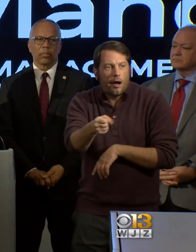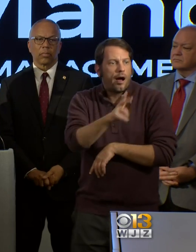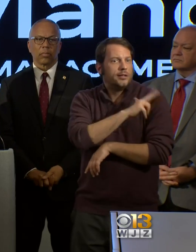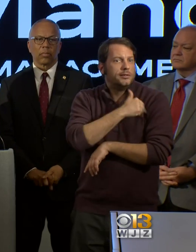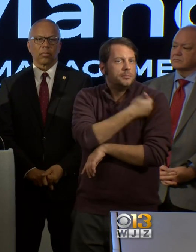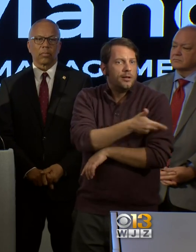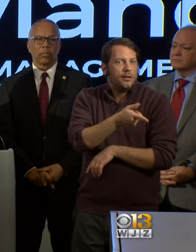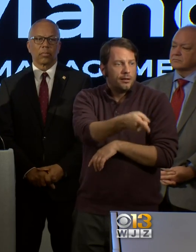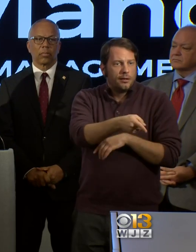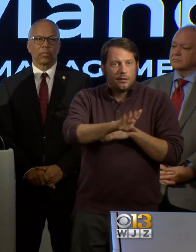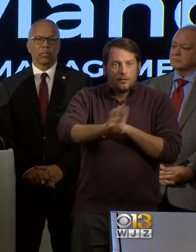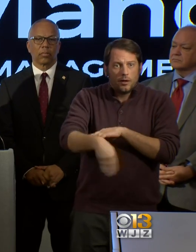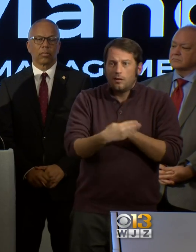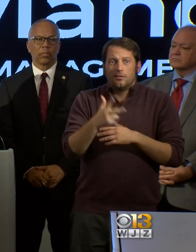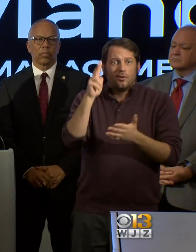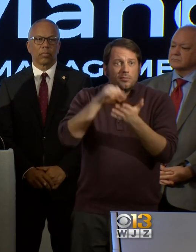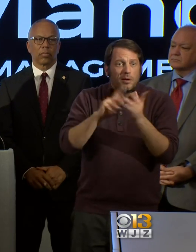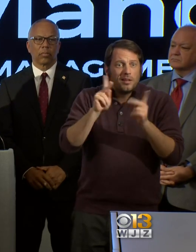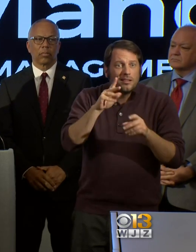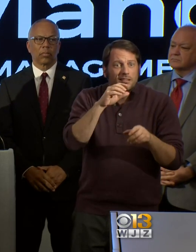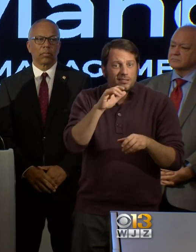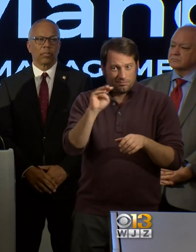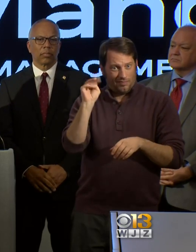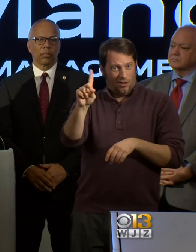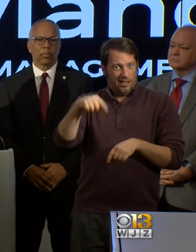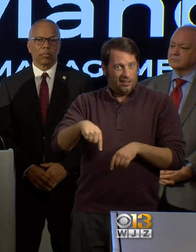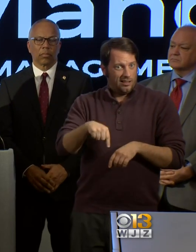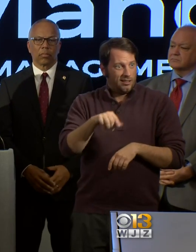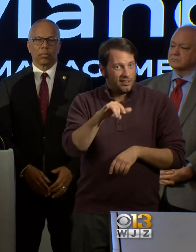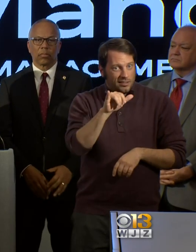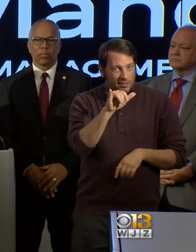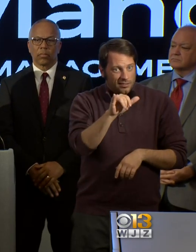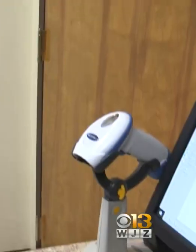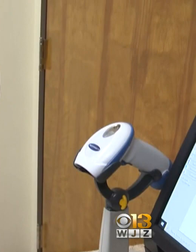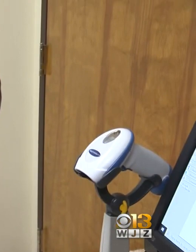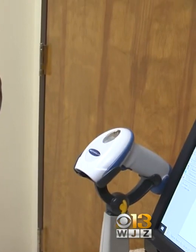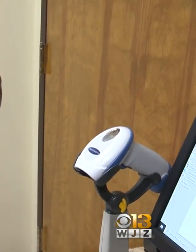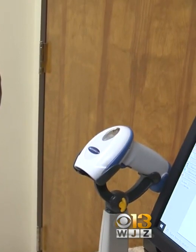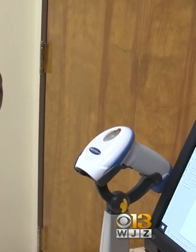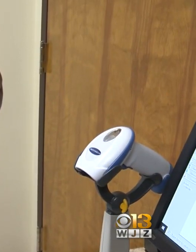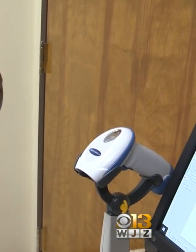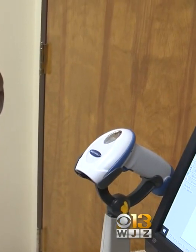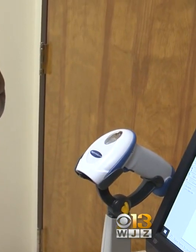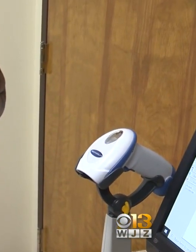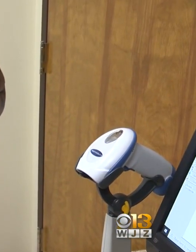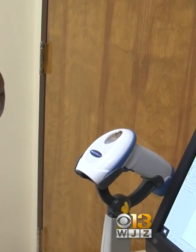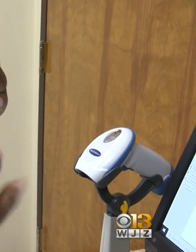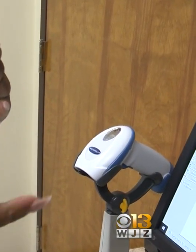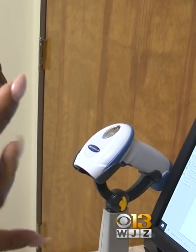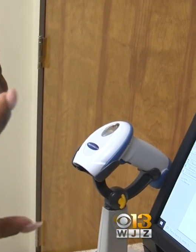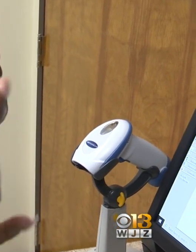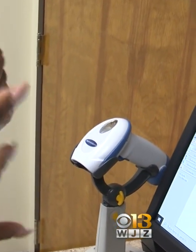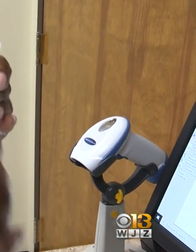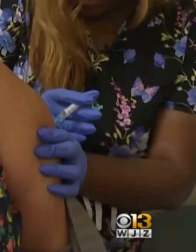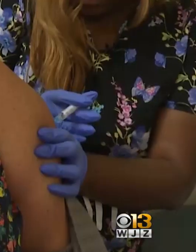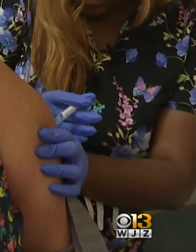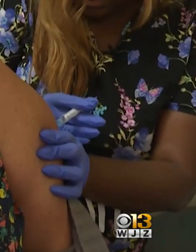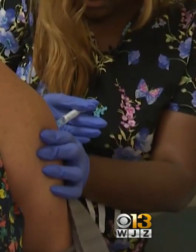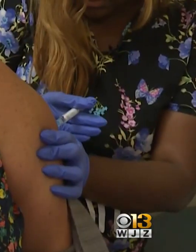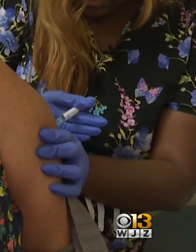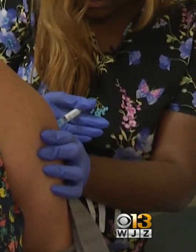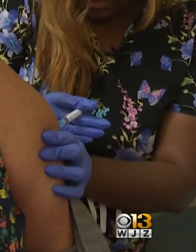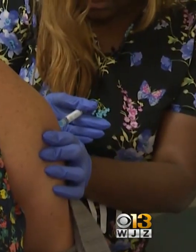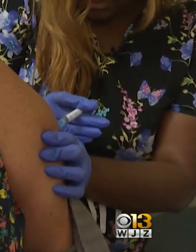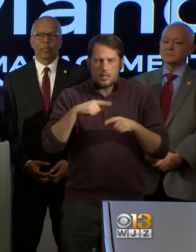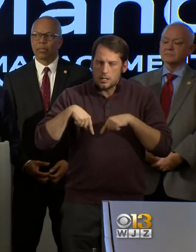40 Maryland lives just during this current flu season. The public is urged to take precautions, and that includes getting